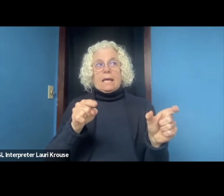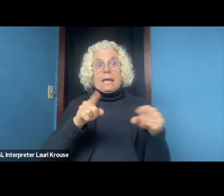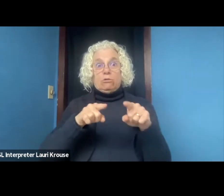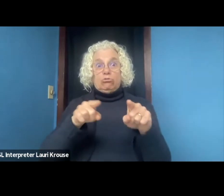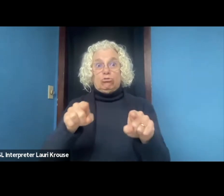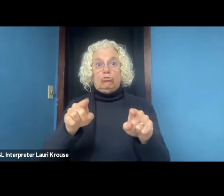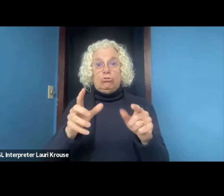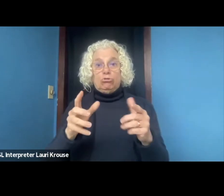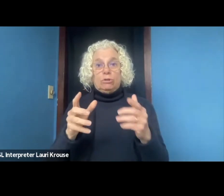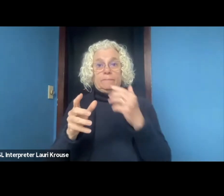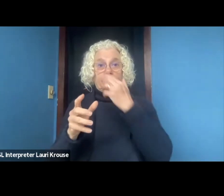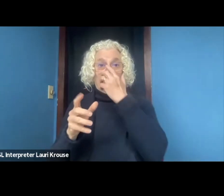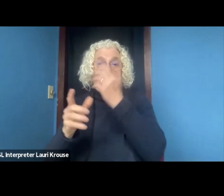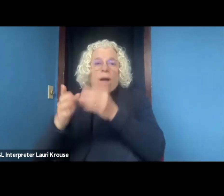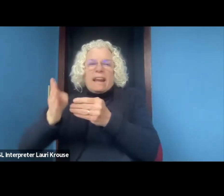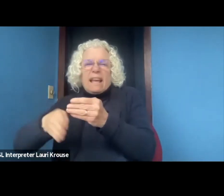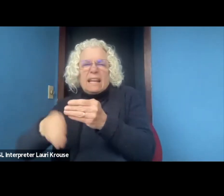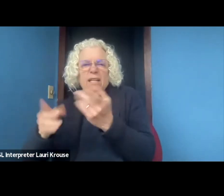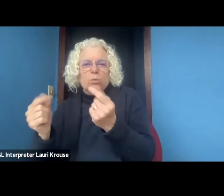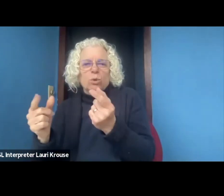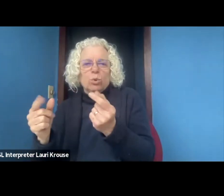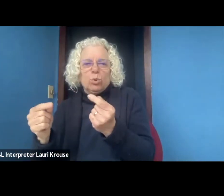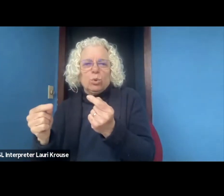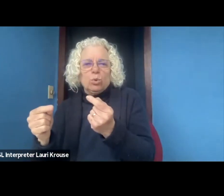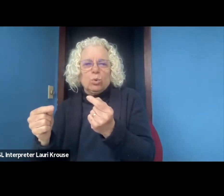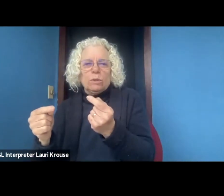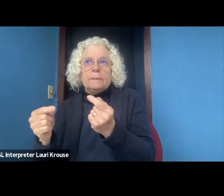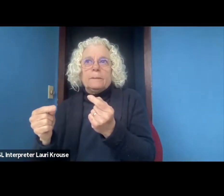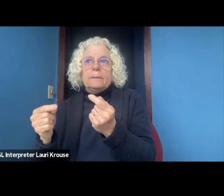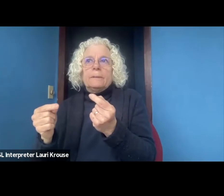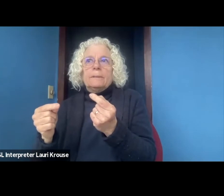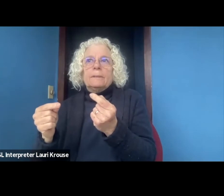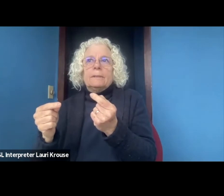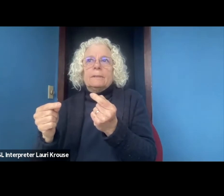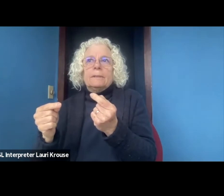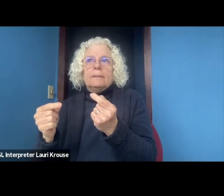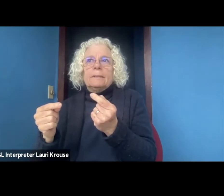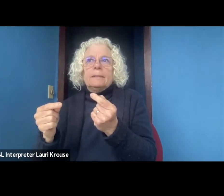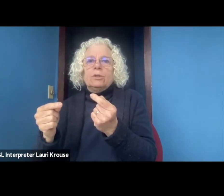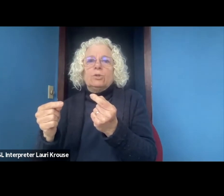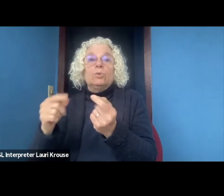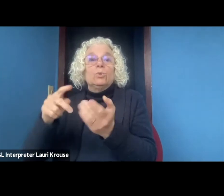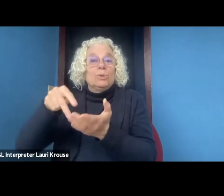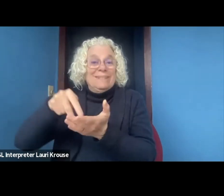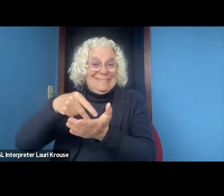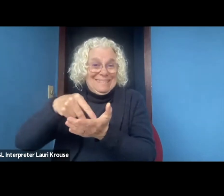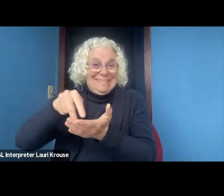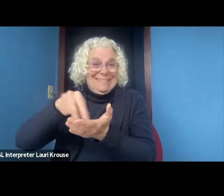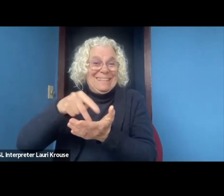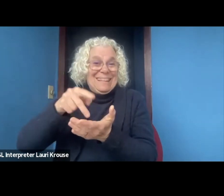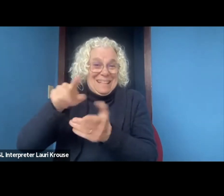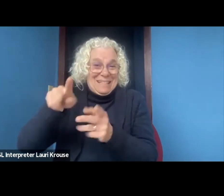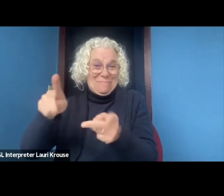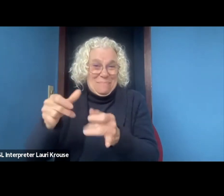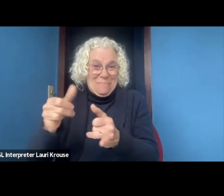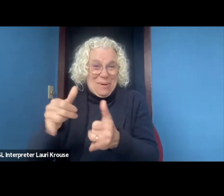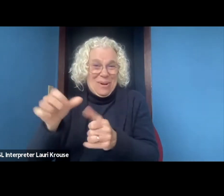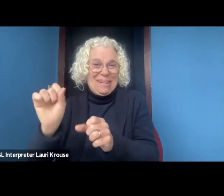tremolo, how do you want to end this? Dance party, I love it. Okay, yes, we can put in different